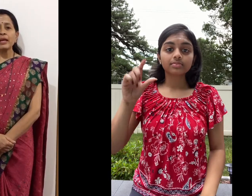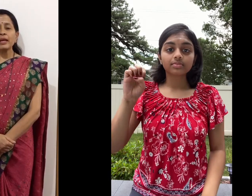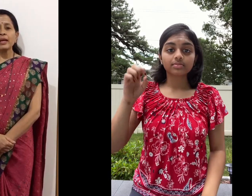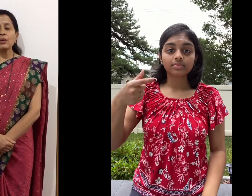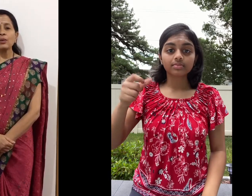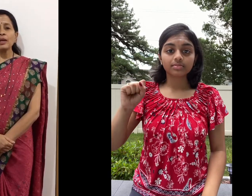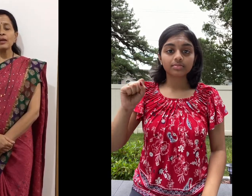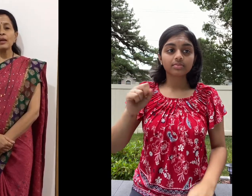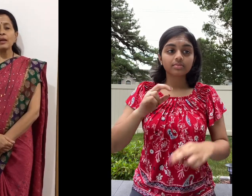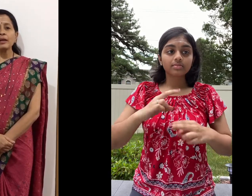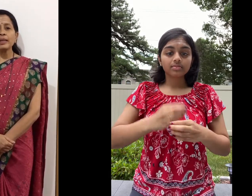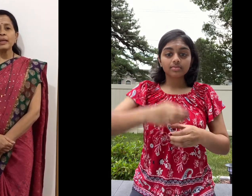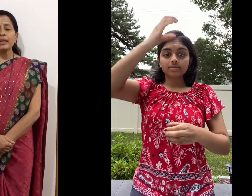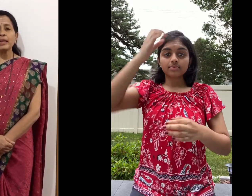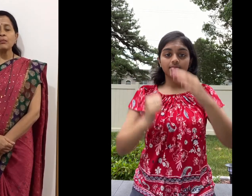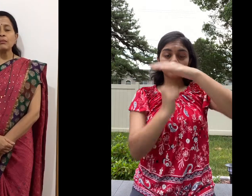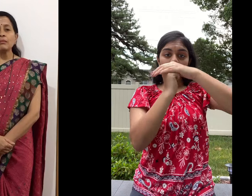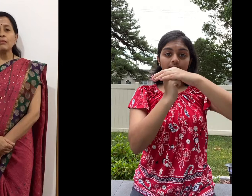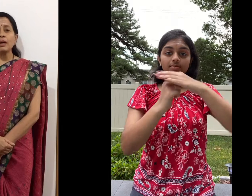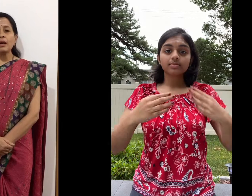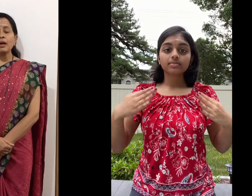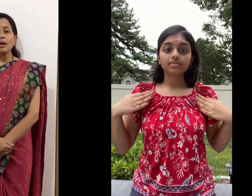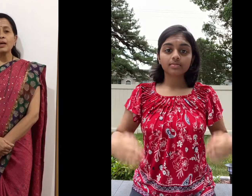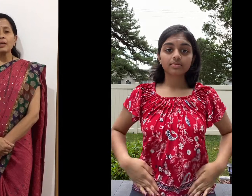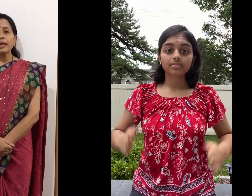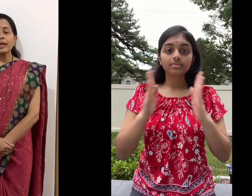Dehavide Kale Kamba